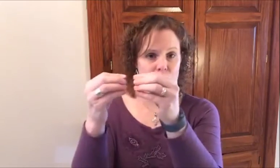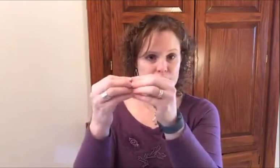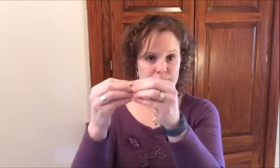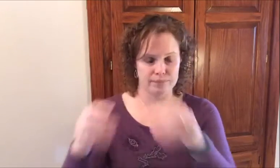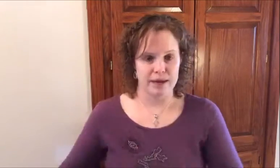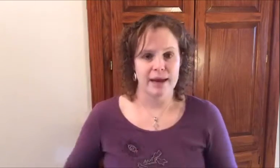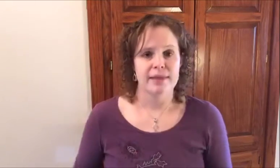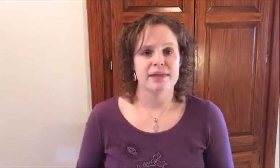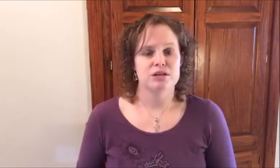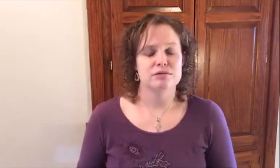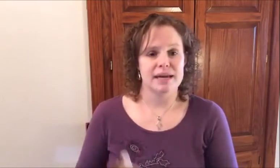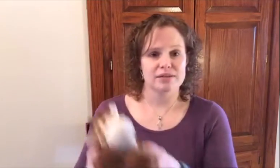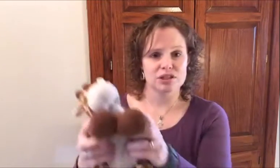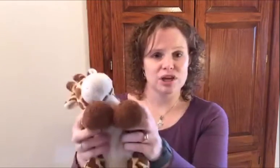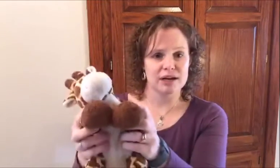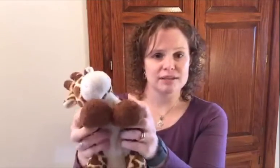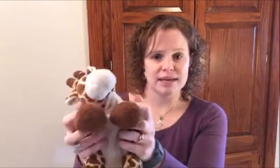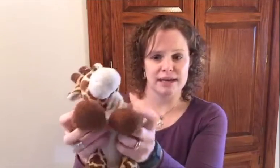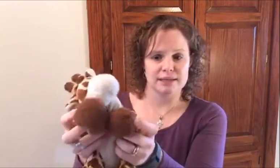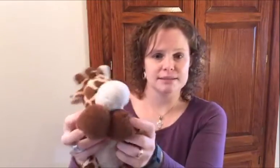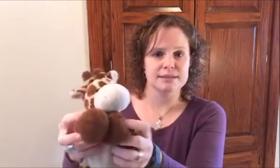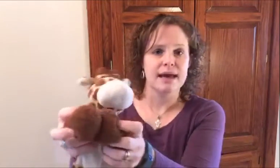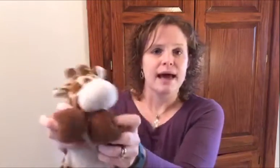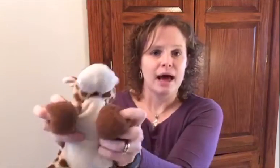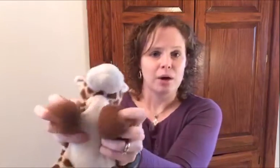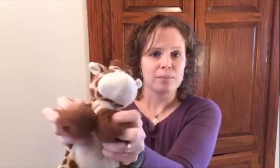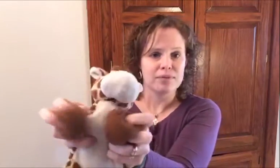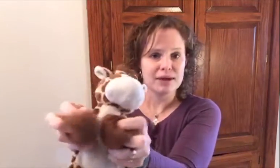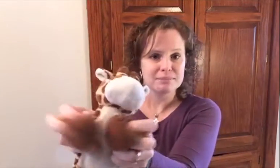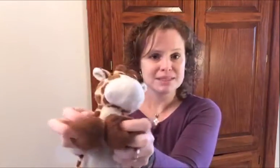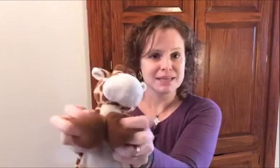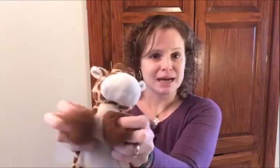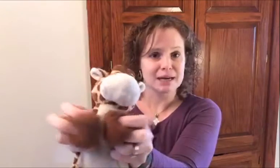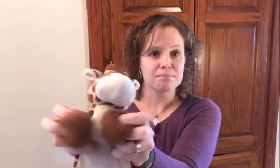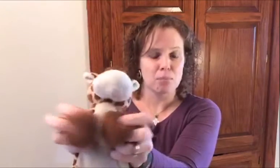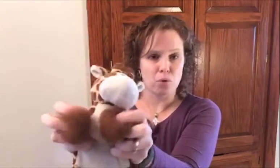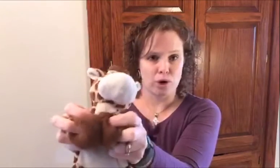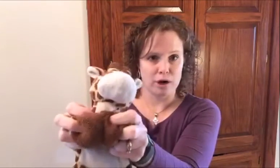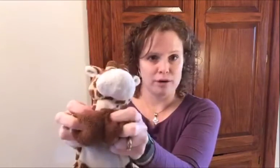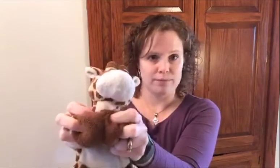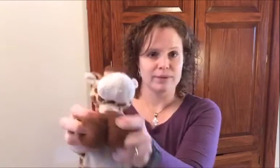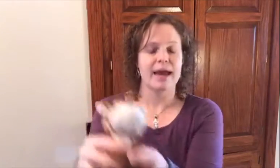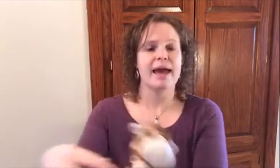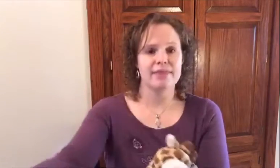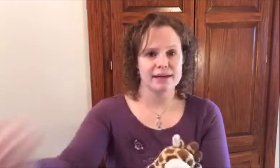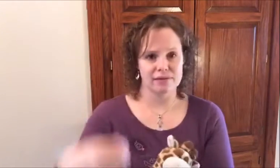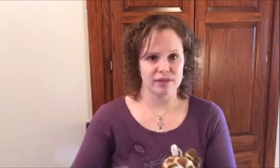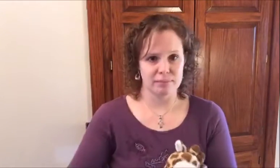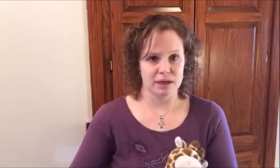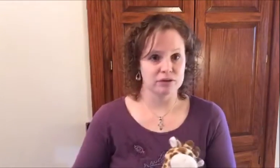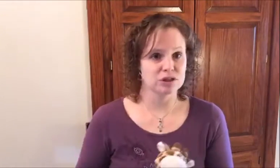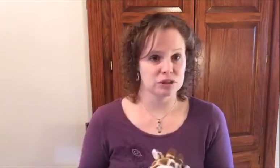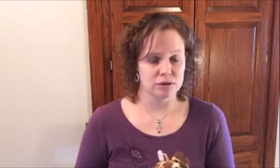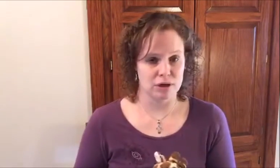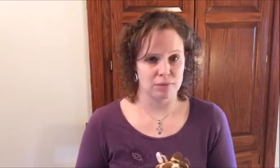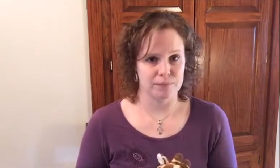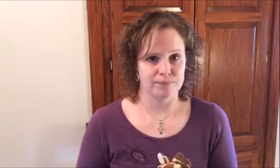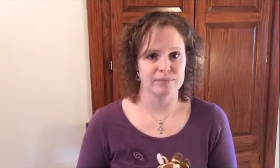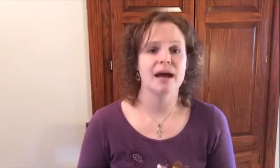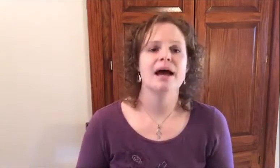more? Then you take the child's hands, help them sign more, and then give them another Cheerio.